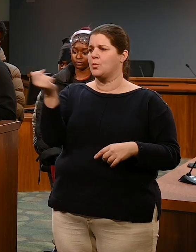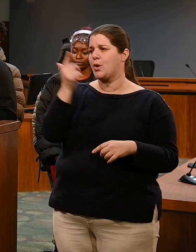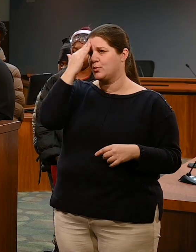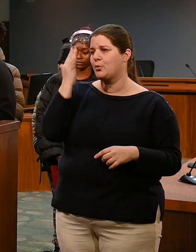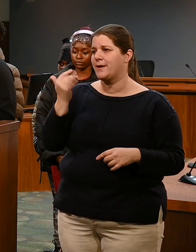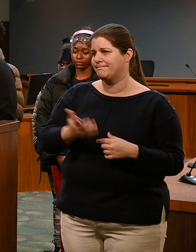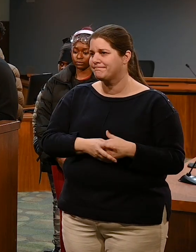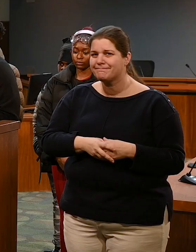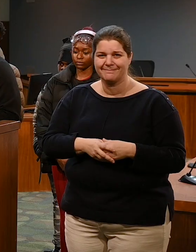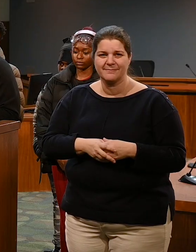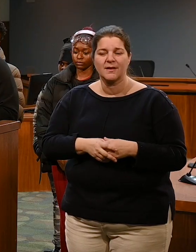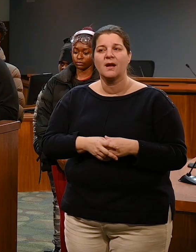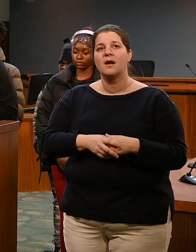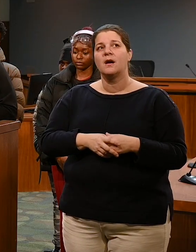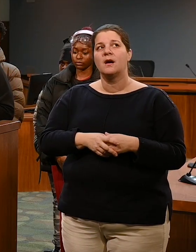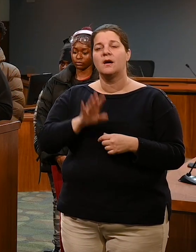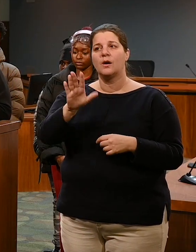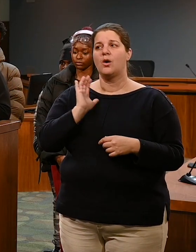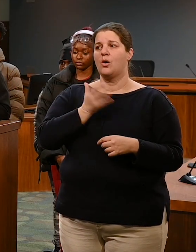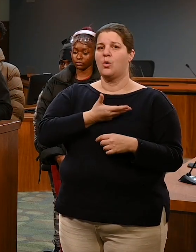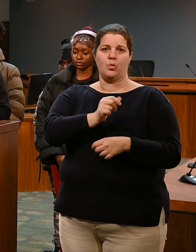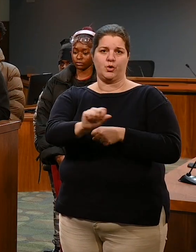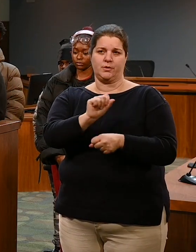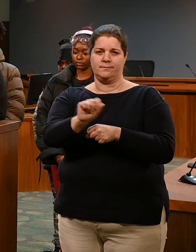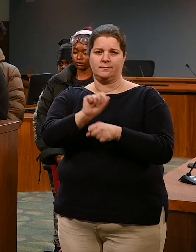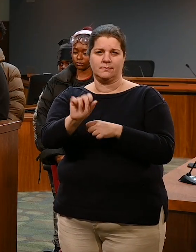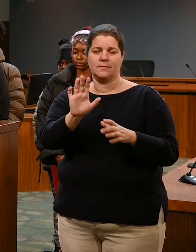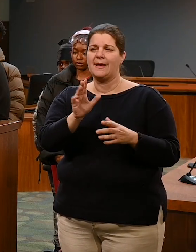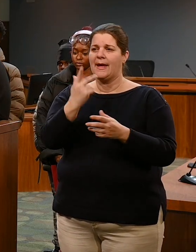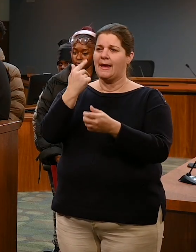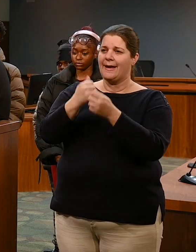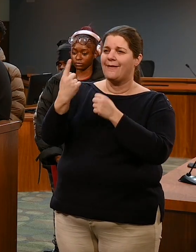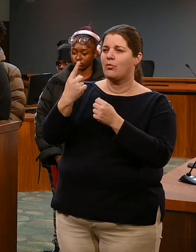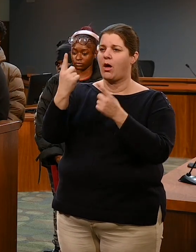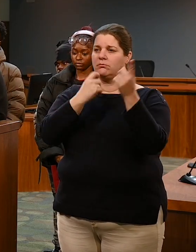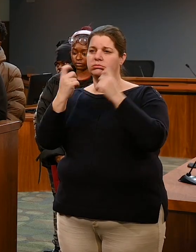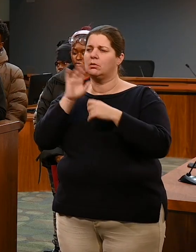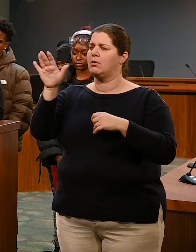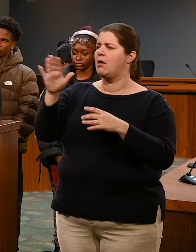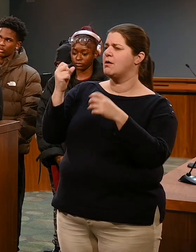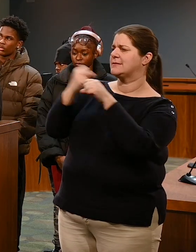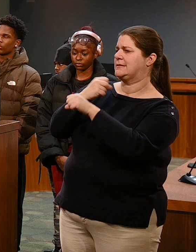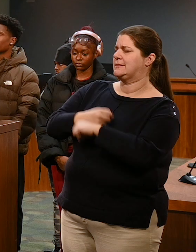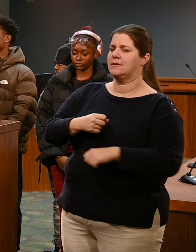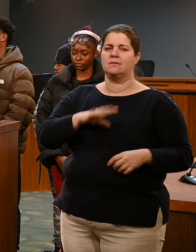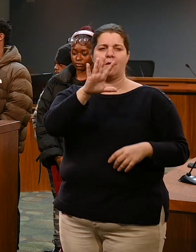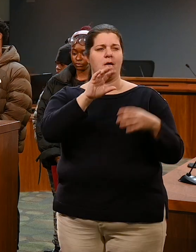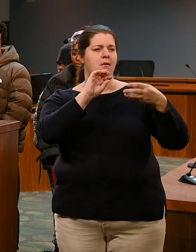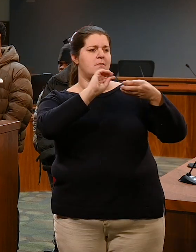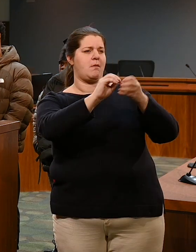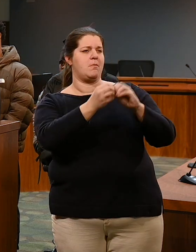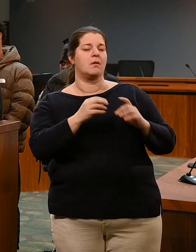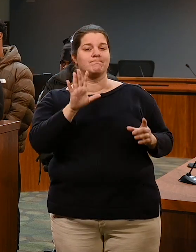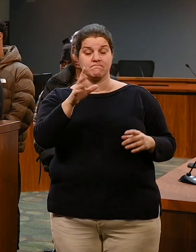When it comes to the work that we do, everyone always asks for statistics. Well, I'm going to give you all some statistics.